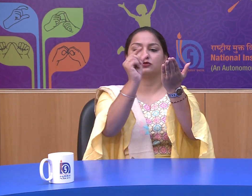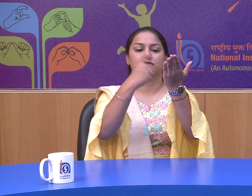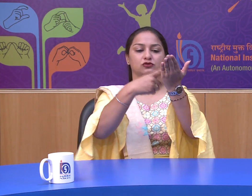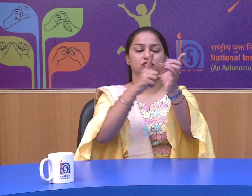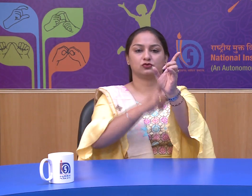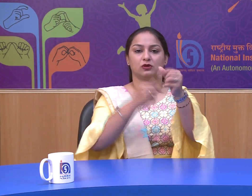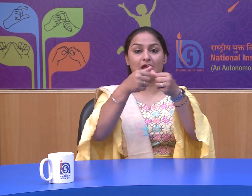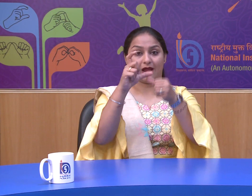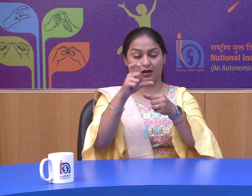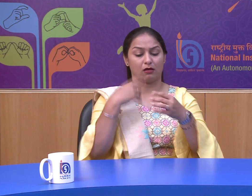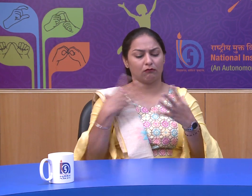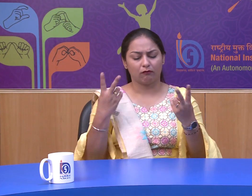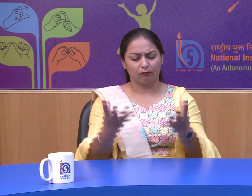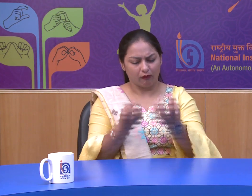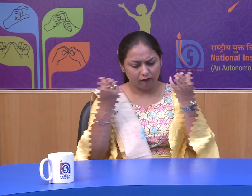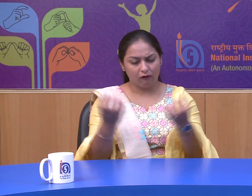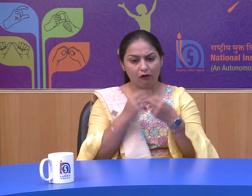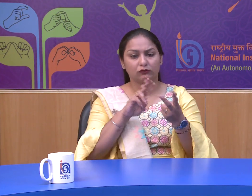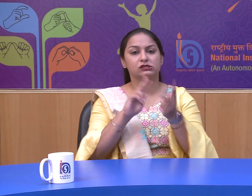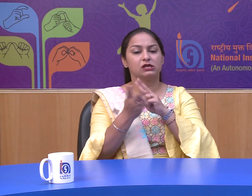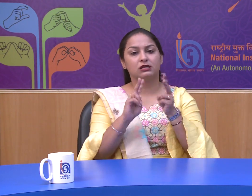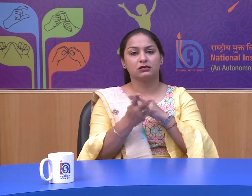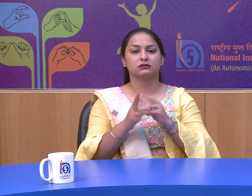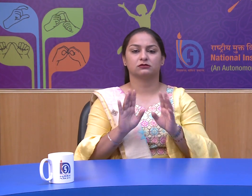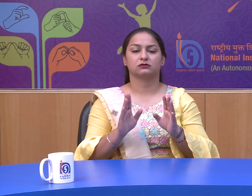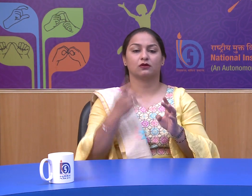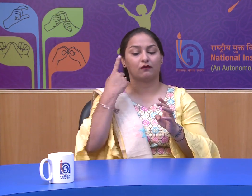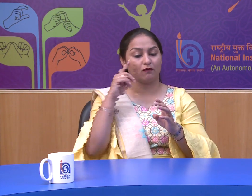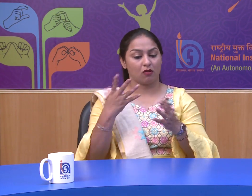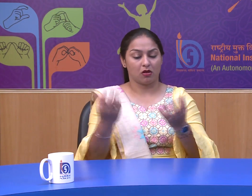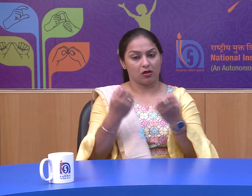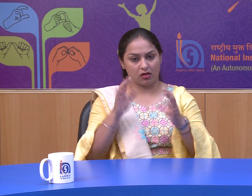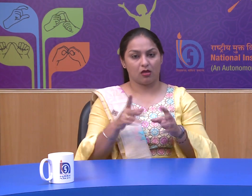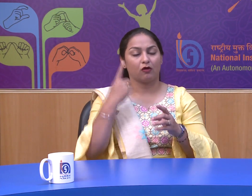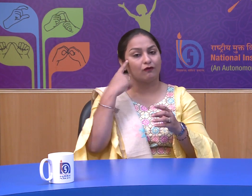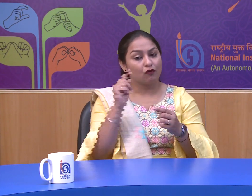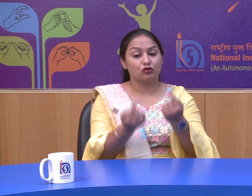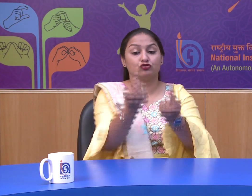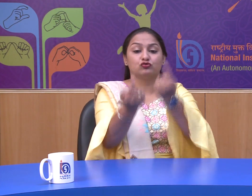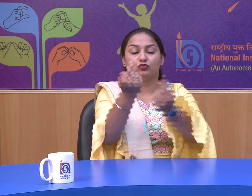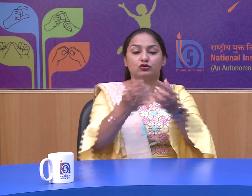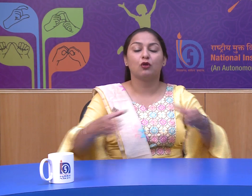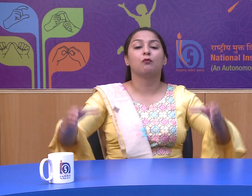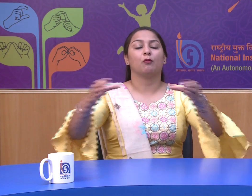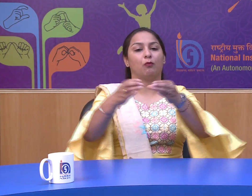profound changes took place in socio-political and